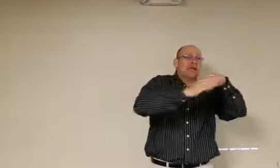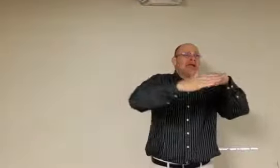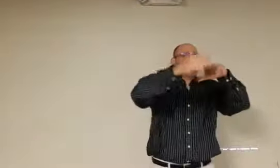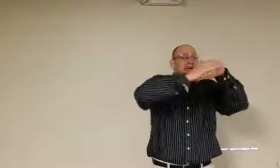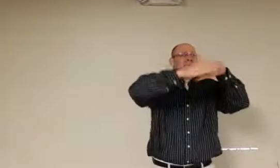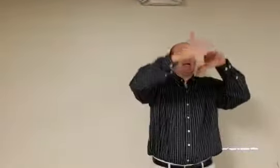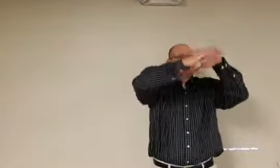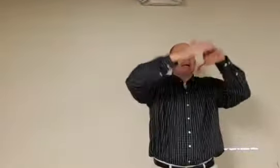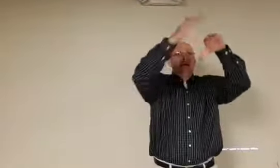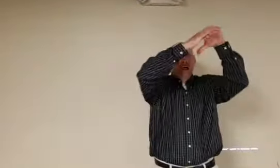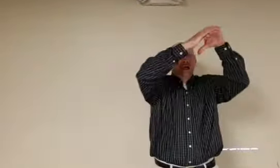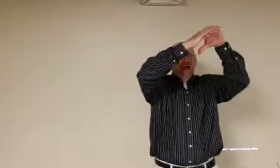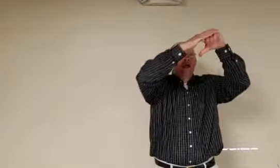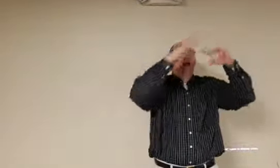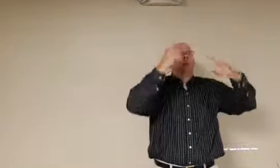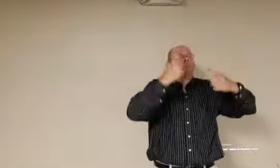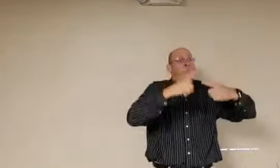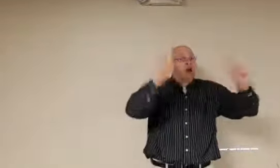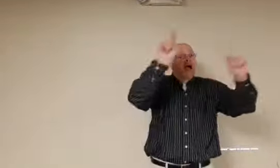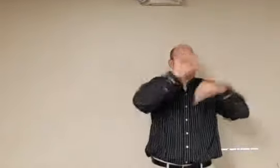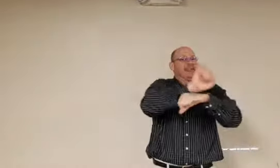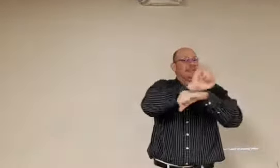Oh, we've got to pray. Increase your prayer.